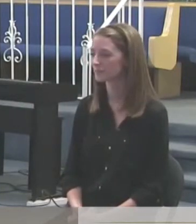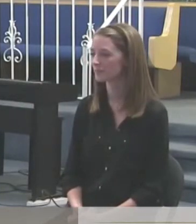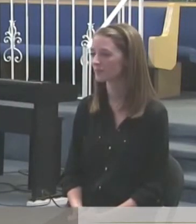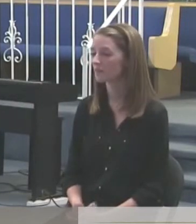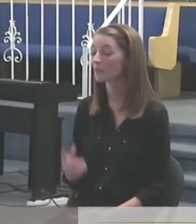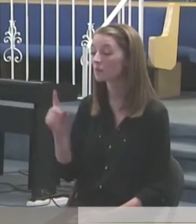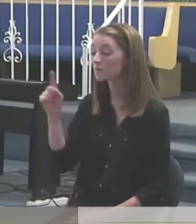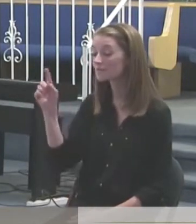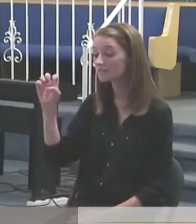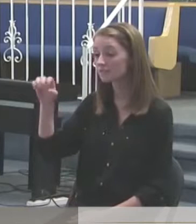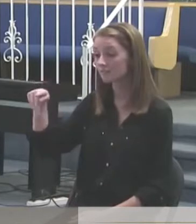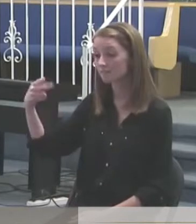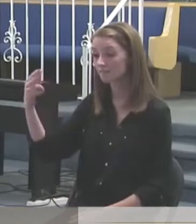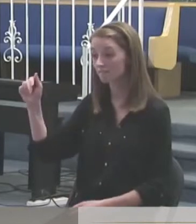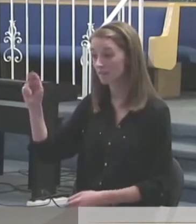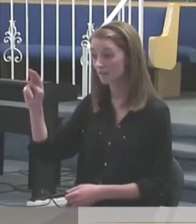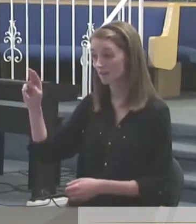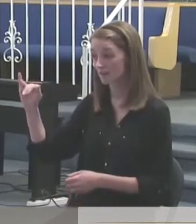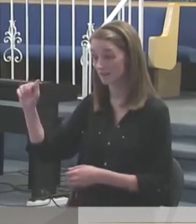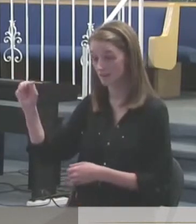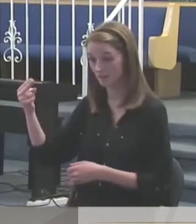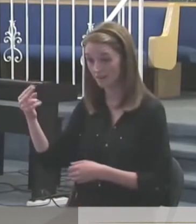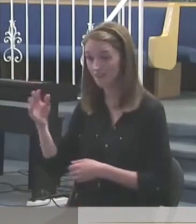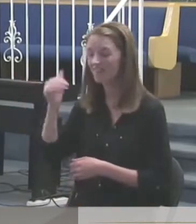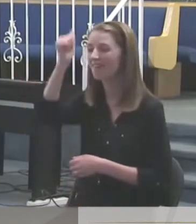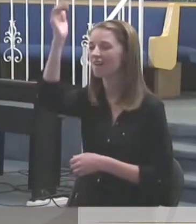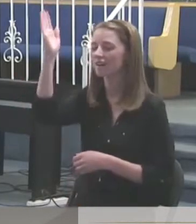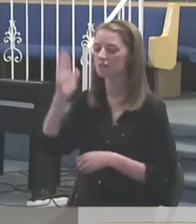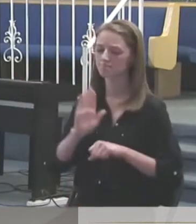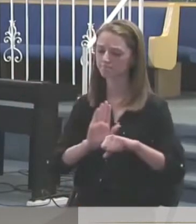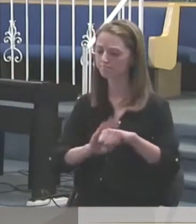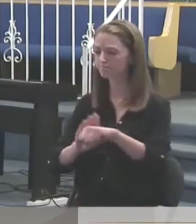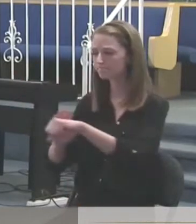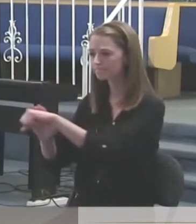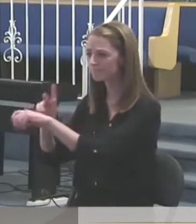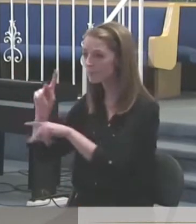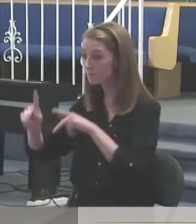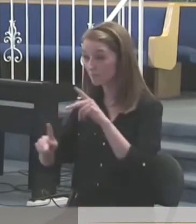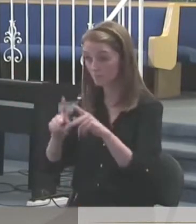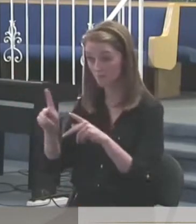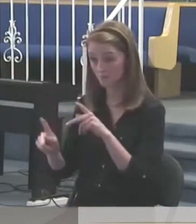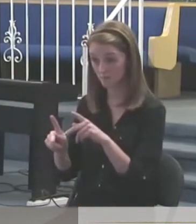In Zephaniah, God is rebuking his people because